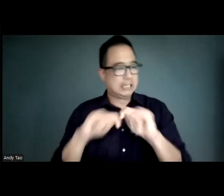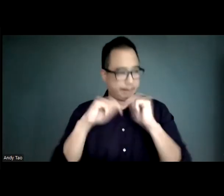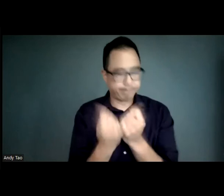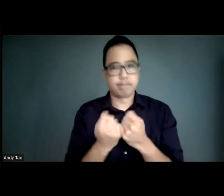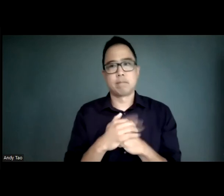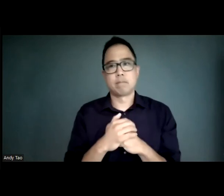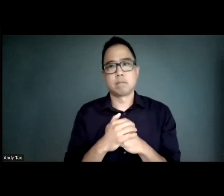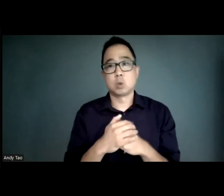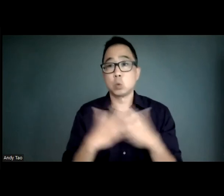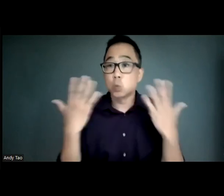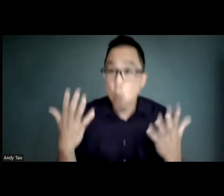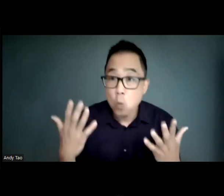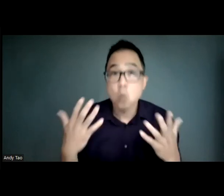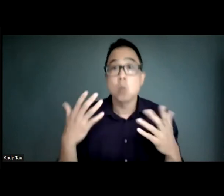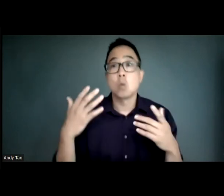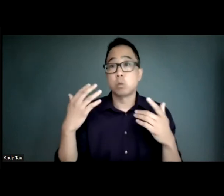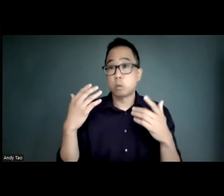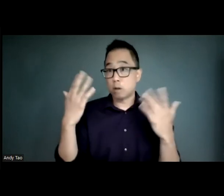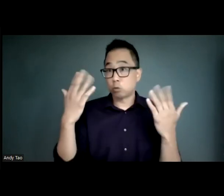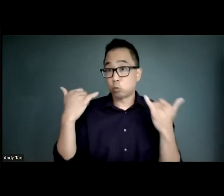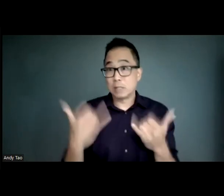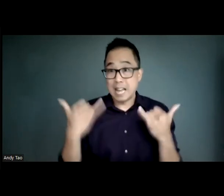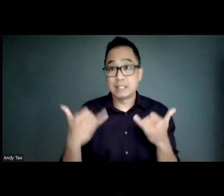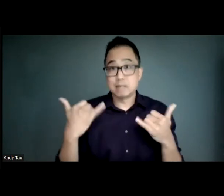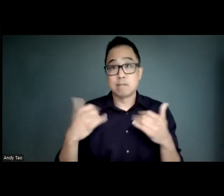educating one another. It is a team effort.